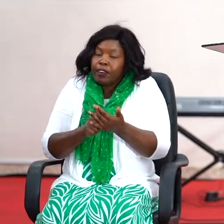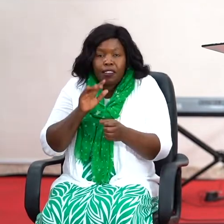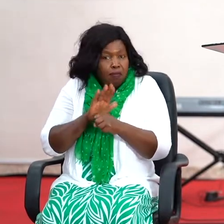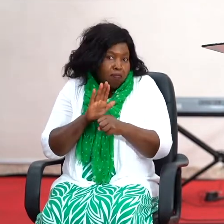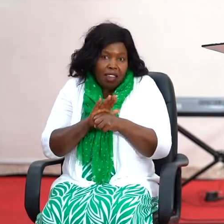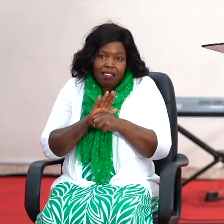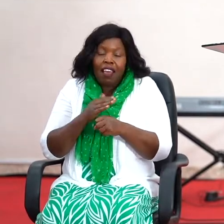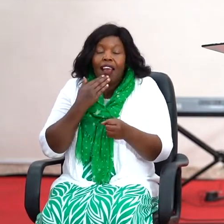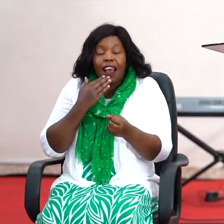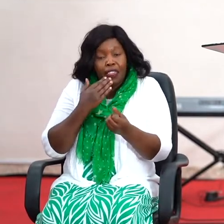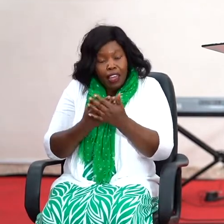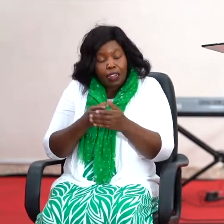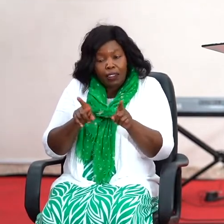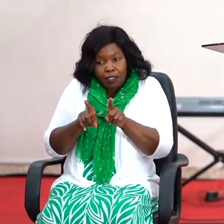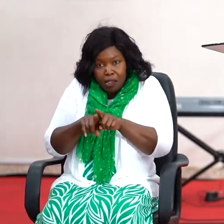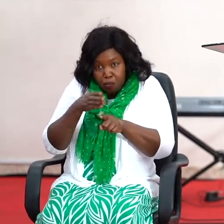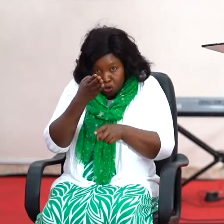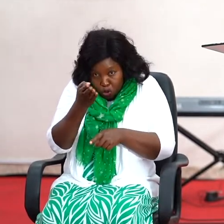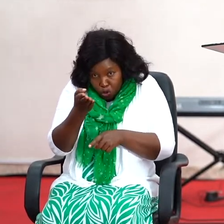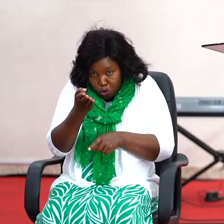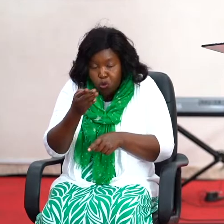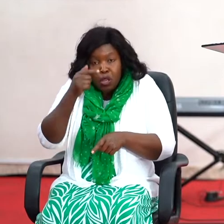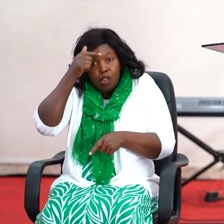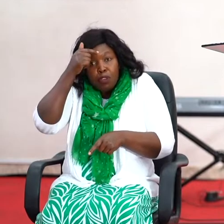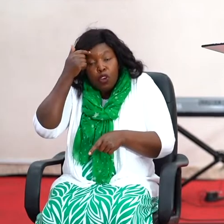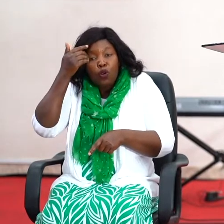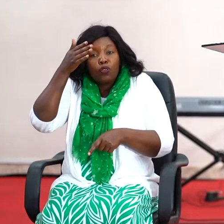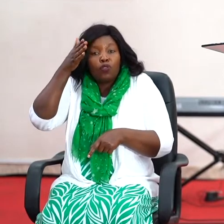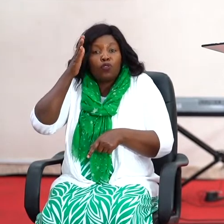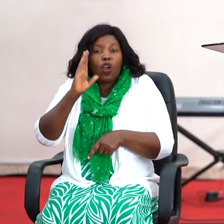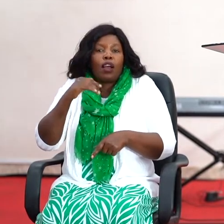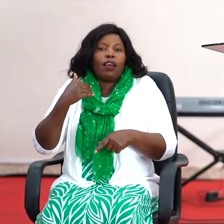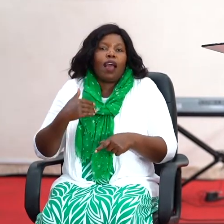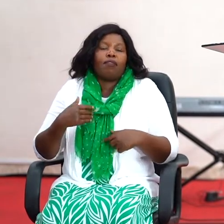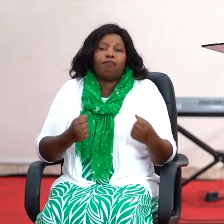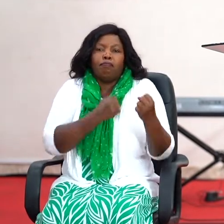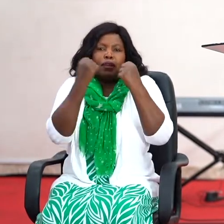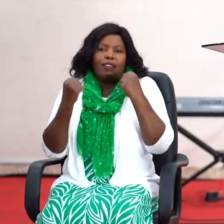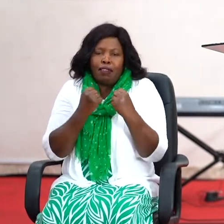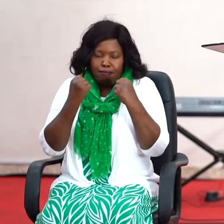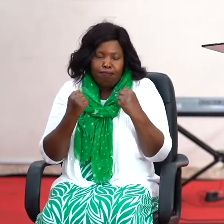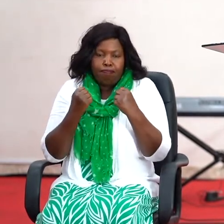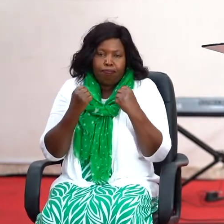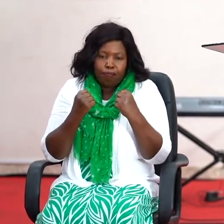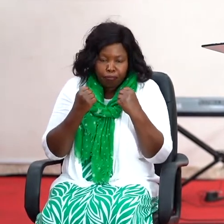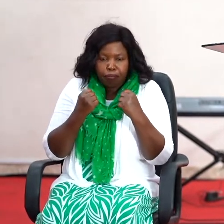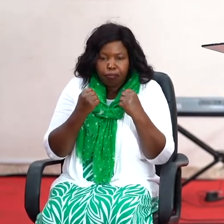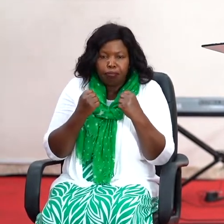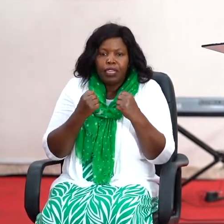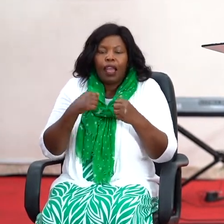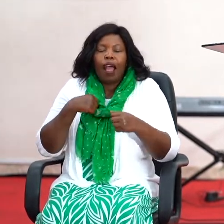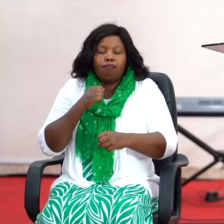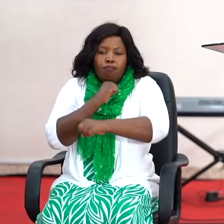God for you also, because the Lord is our Ebenezer. This far he has brought us. He has protected